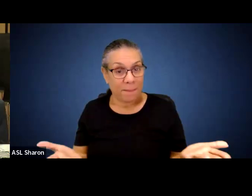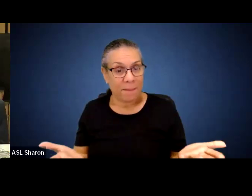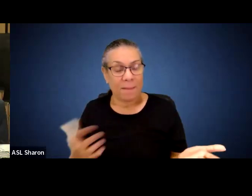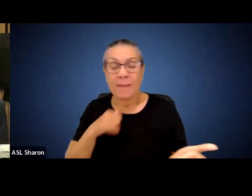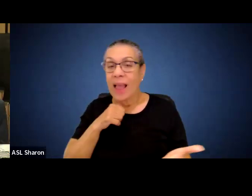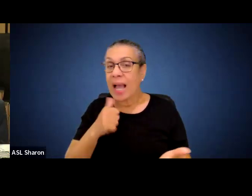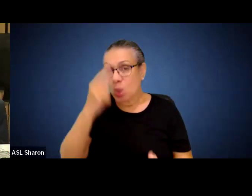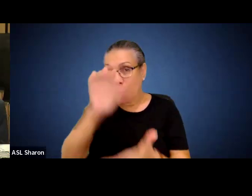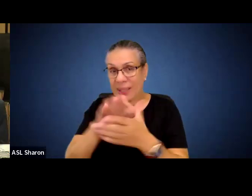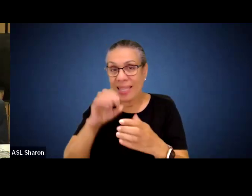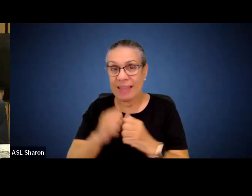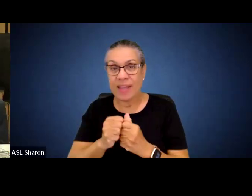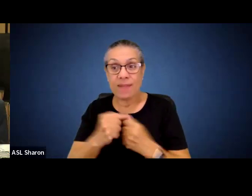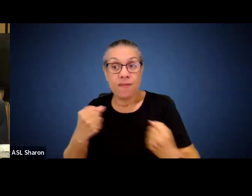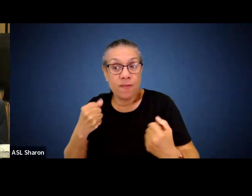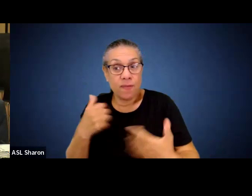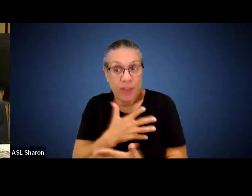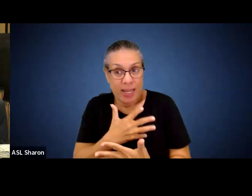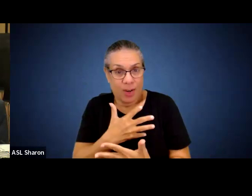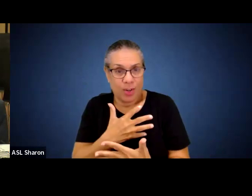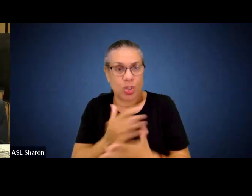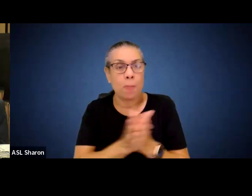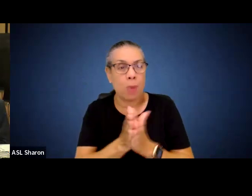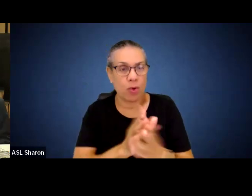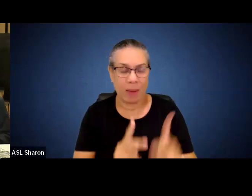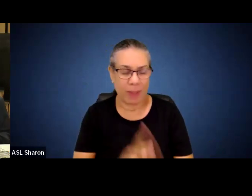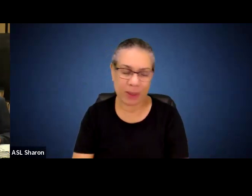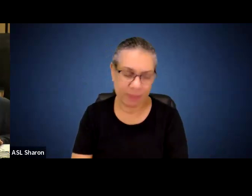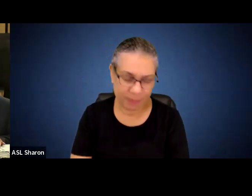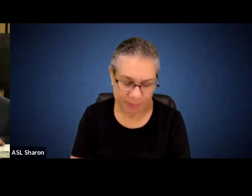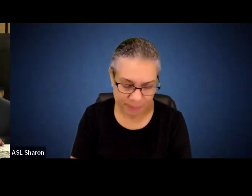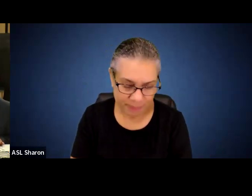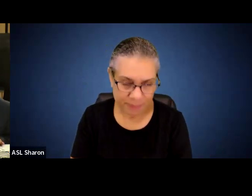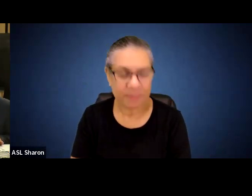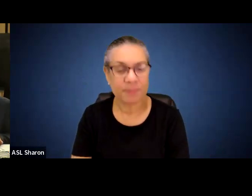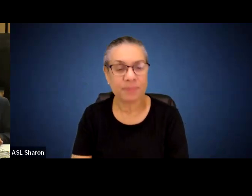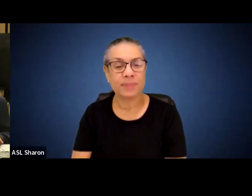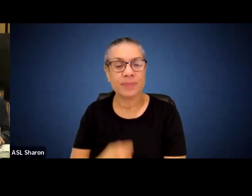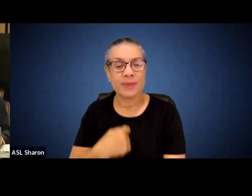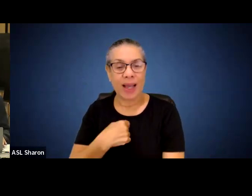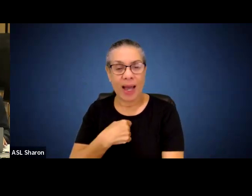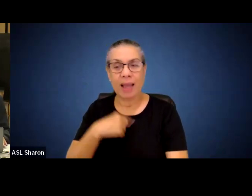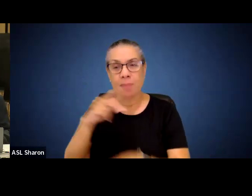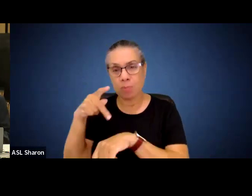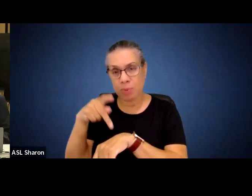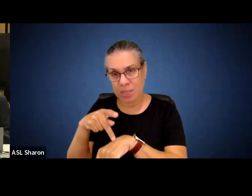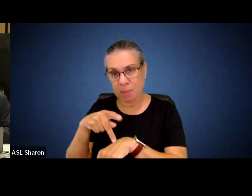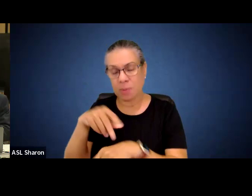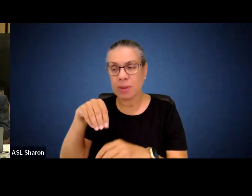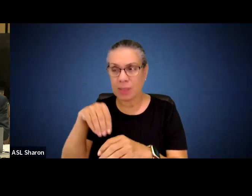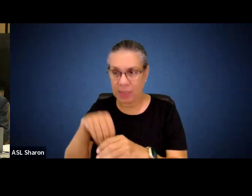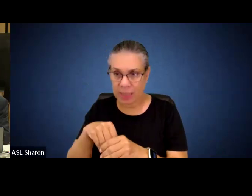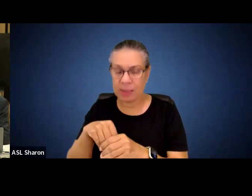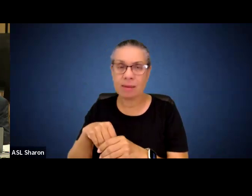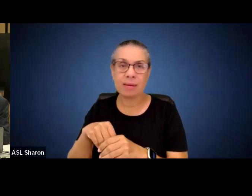motivation. I think that I'm an at-will employee as a principal in the Boston Public Schools. I'm not part